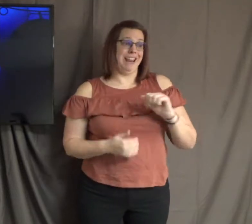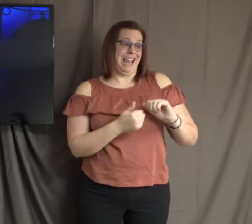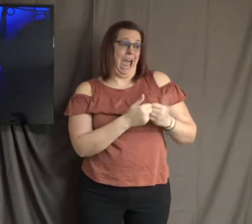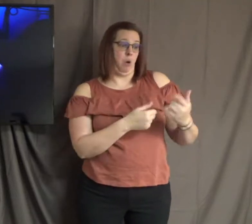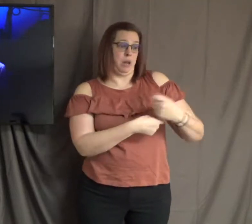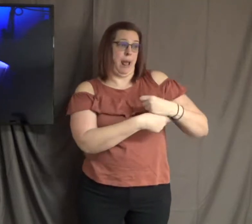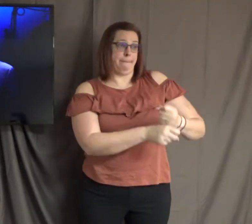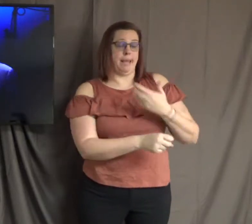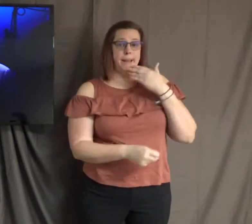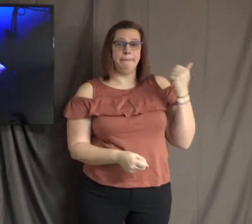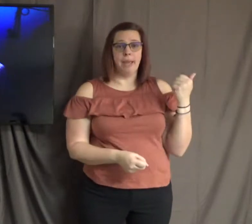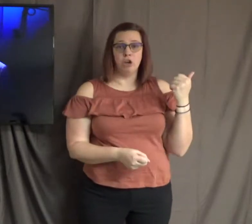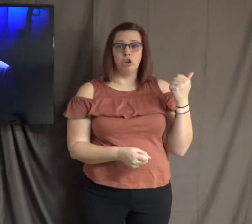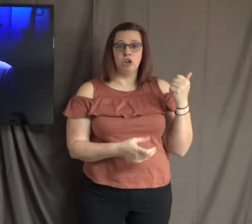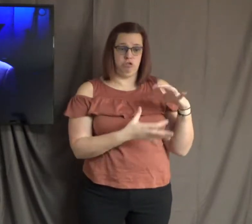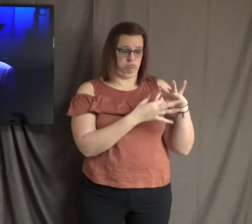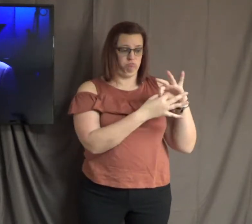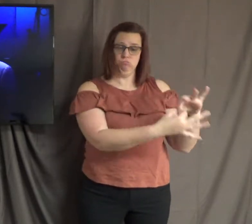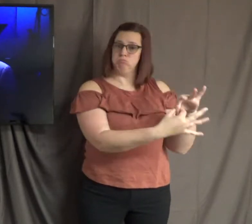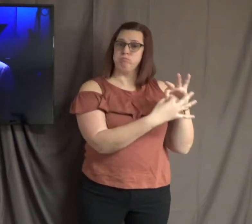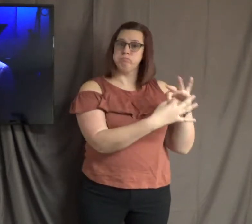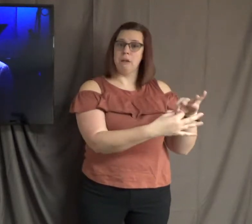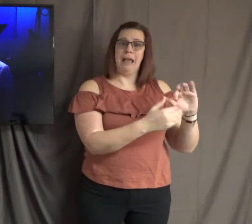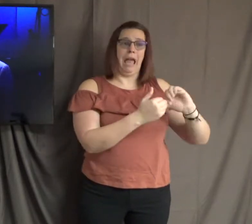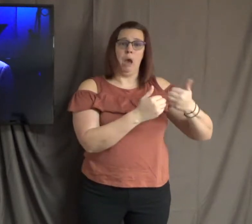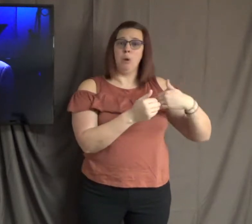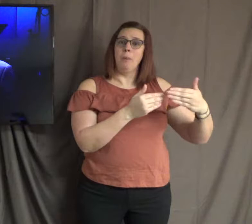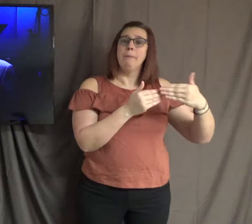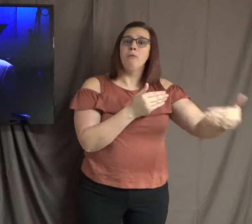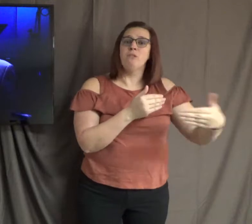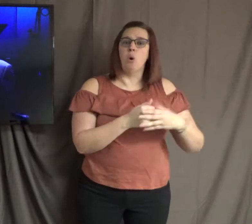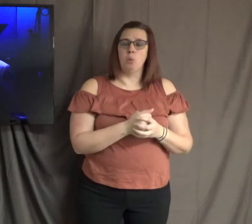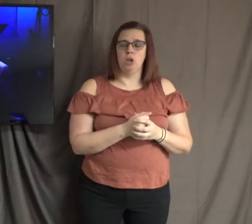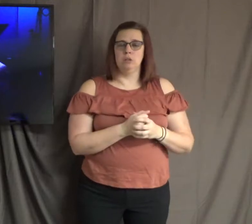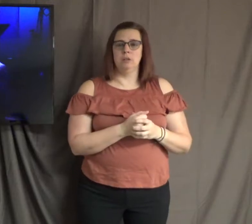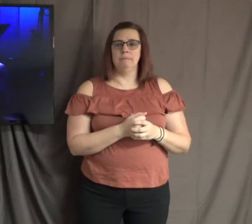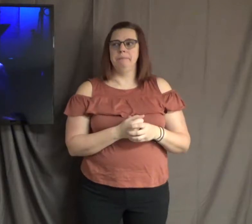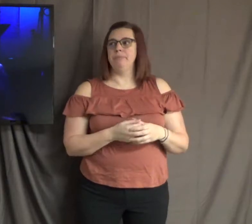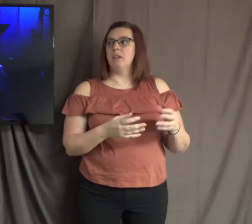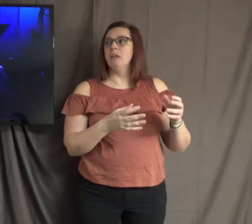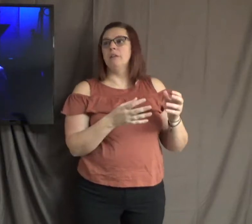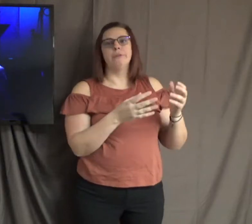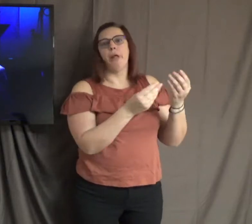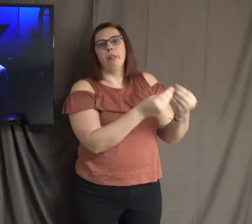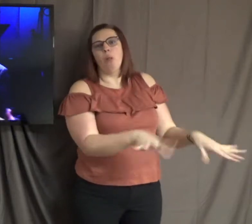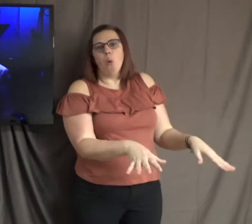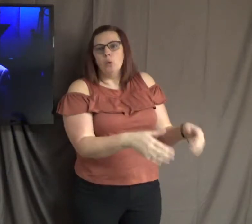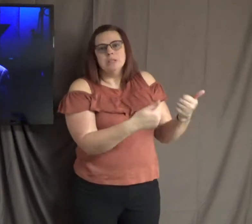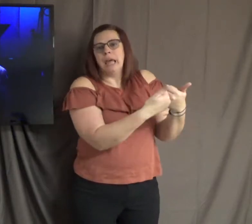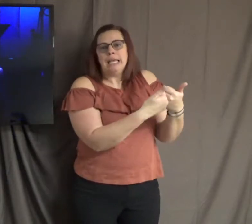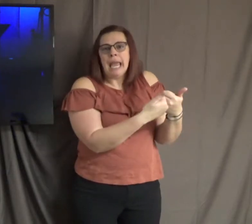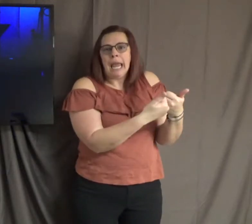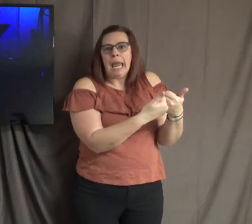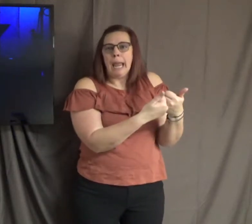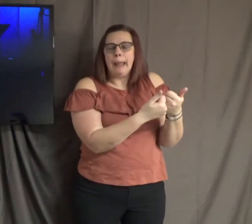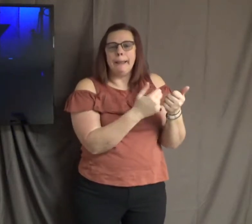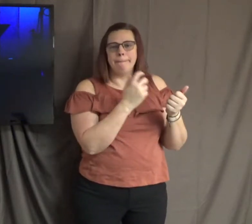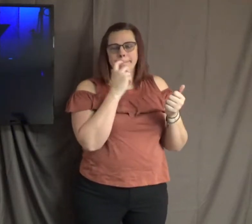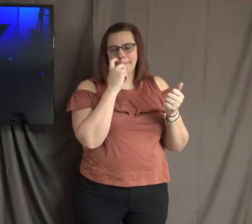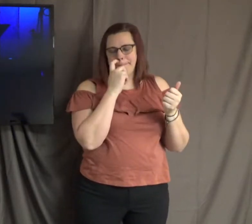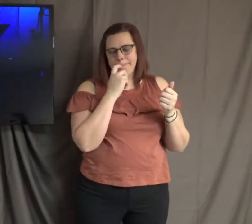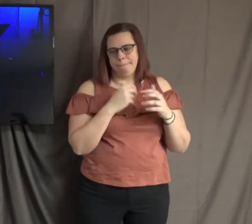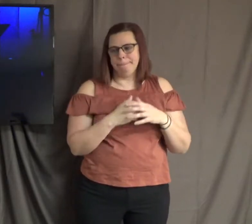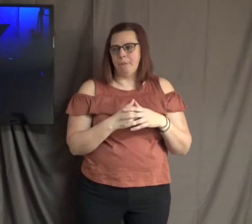this better? How can we move forward? Lose a game, lose a goal,